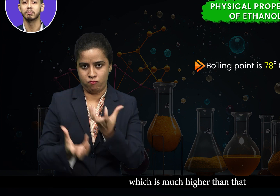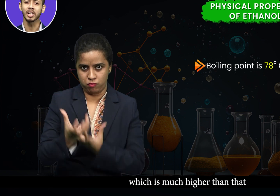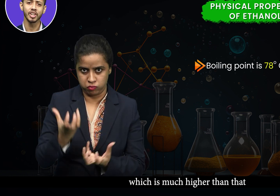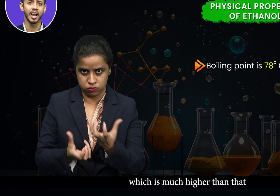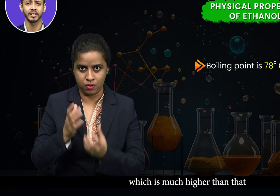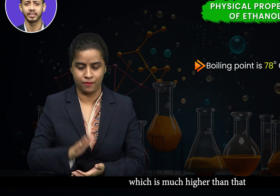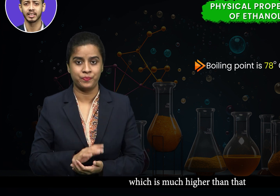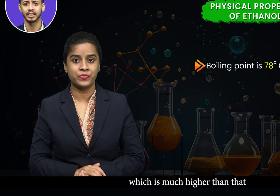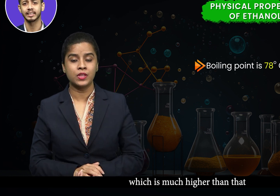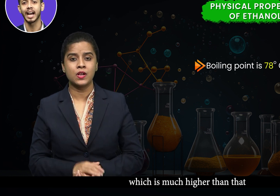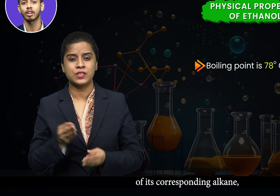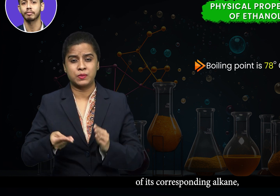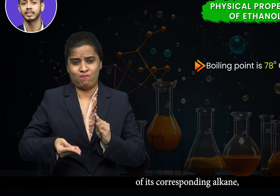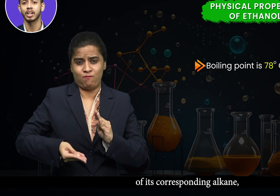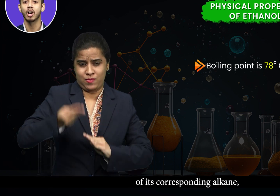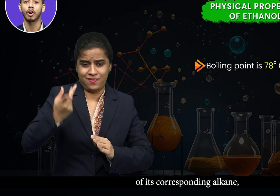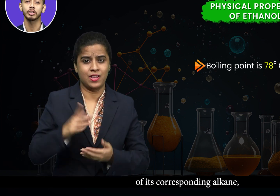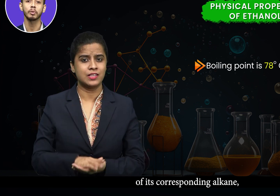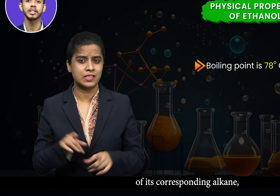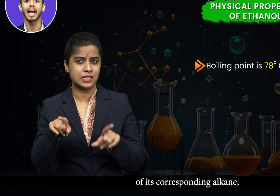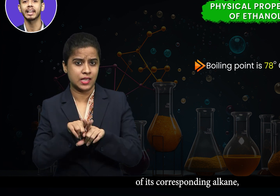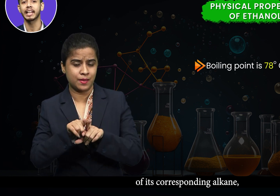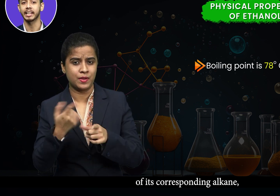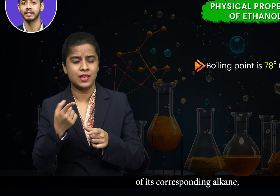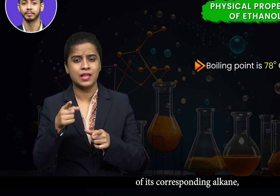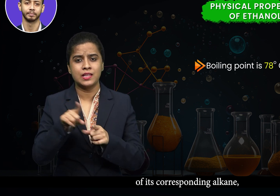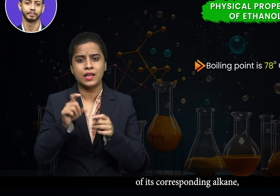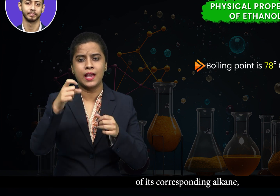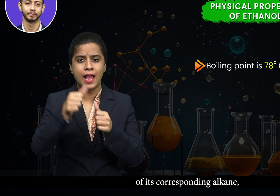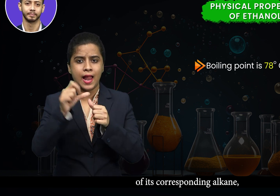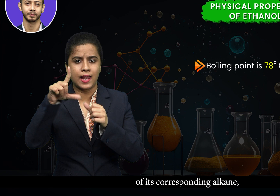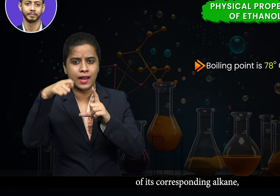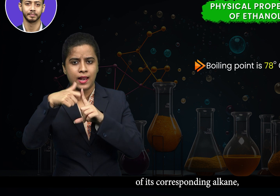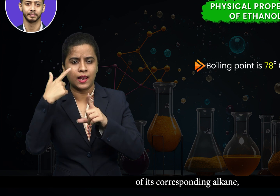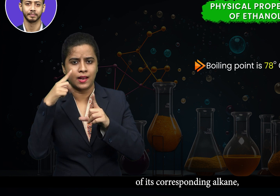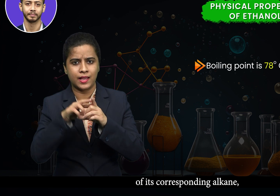which is much higher than that of its corresponding alkane,